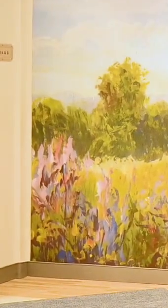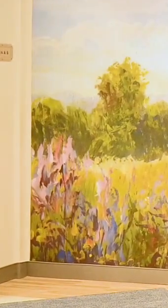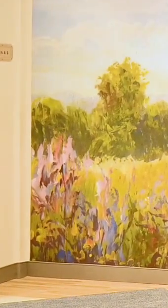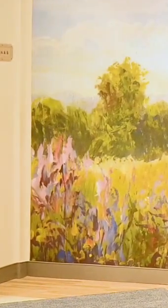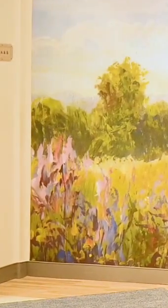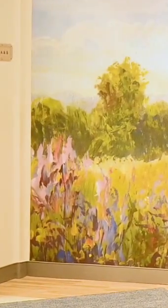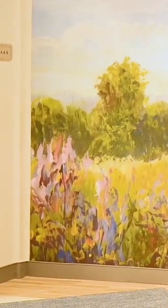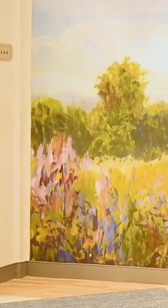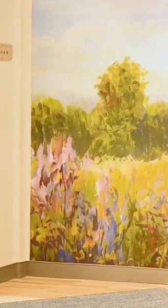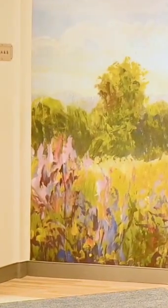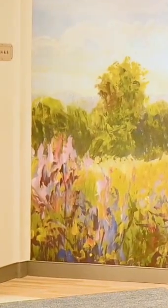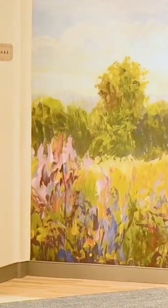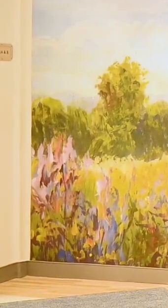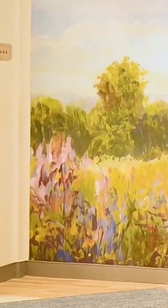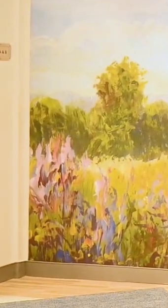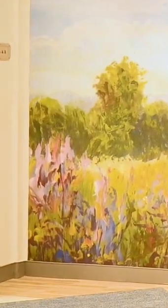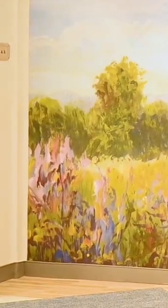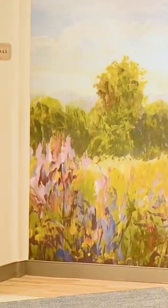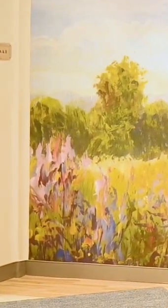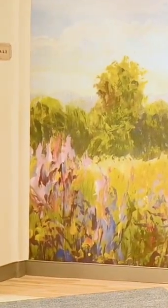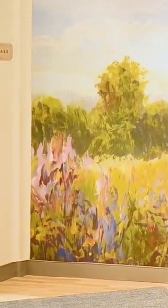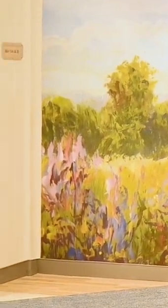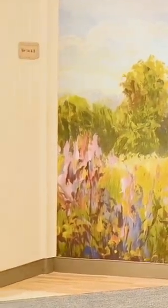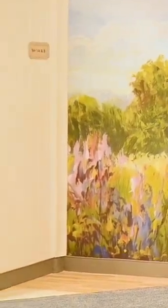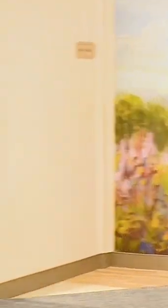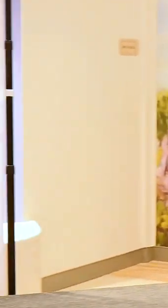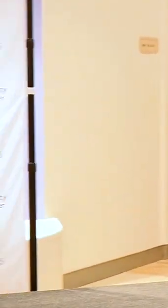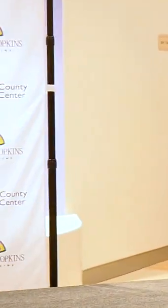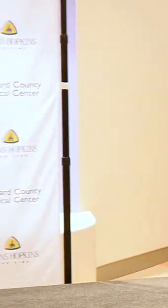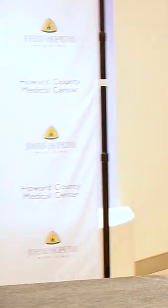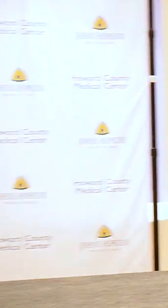Council Chair Deb Young to come up for a county proclamation.